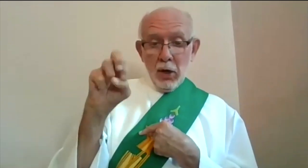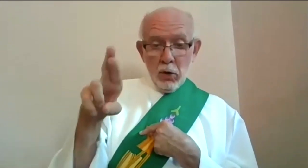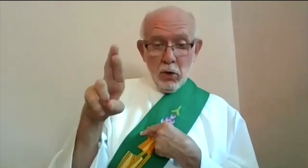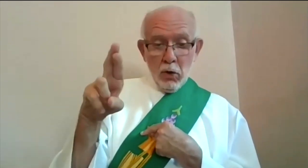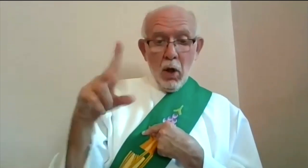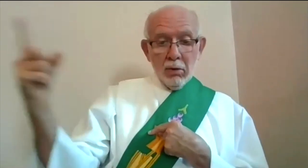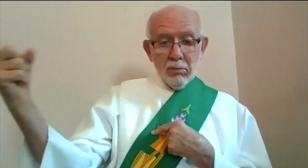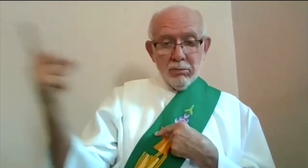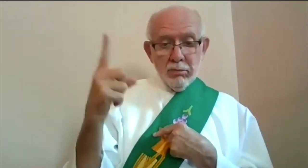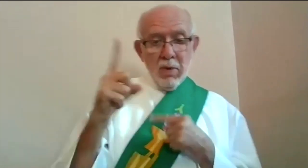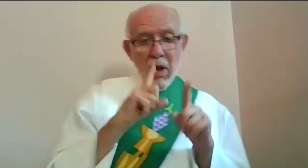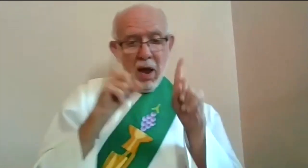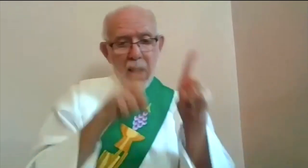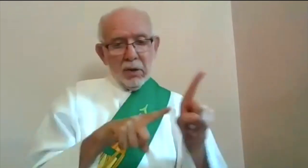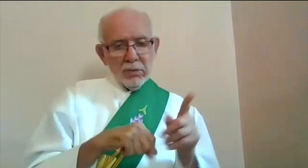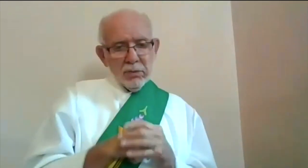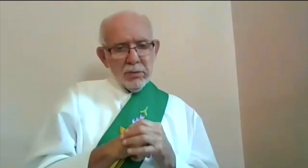Simon Peter said in reply,